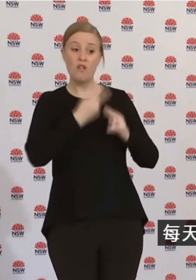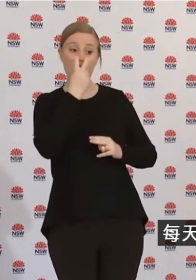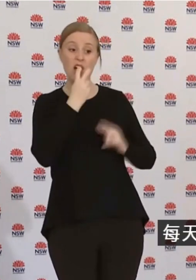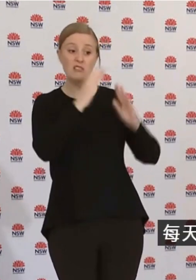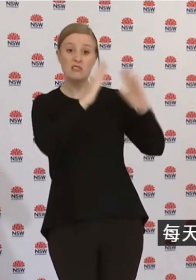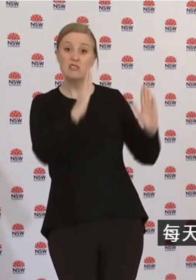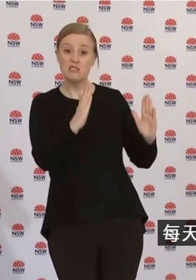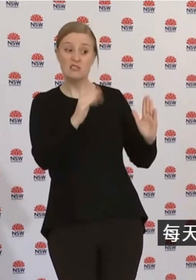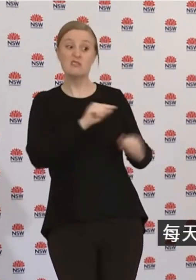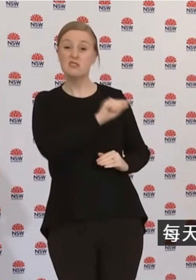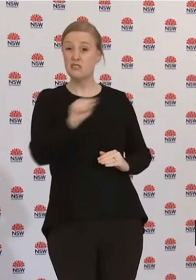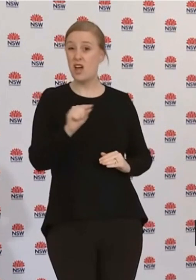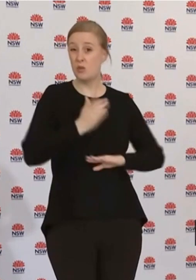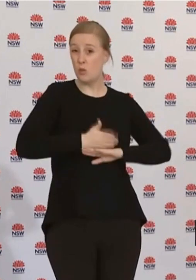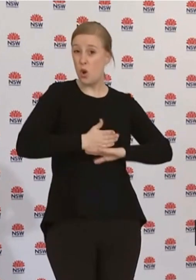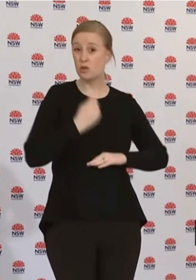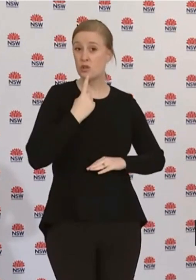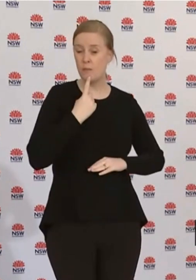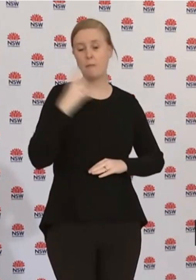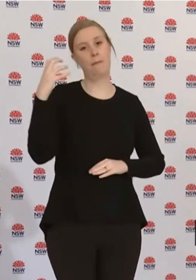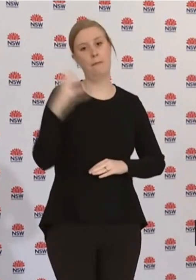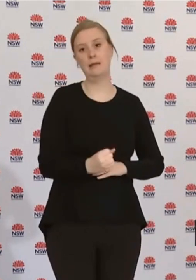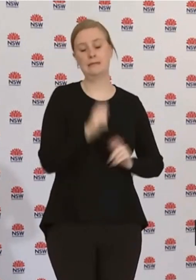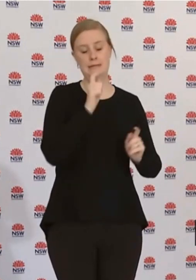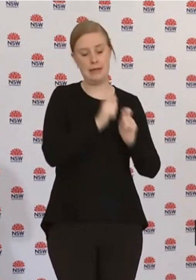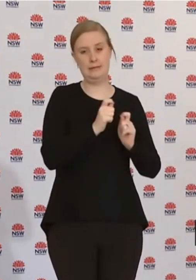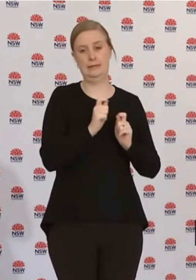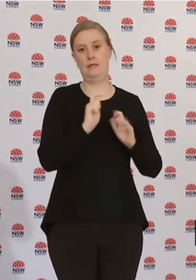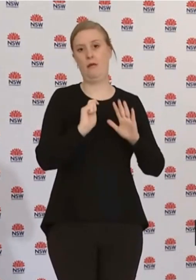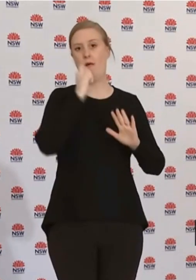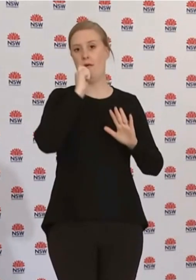have three daily surveillance tests.